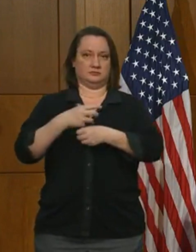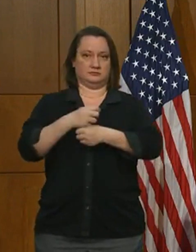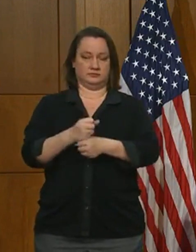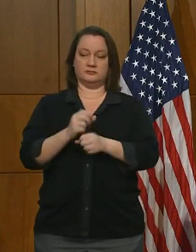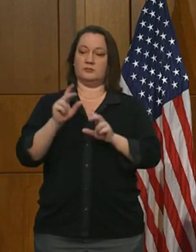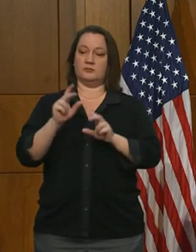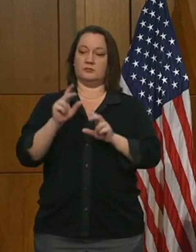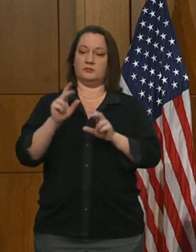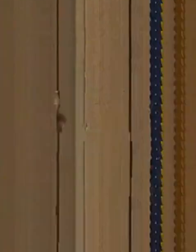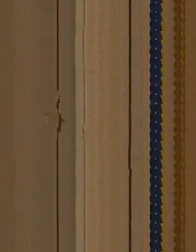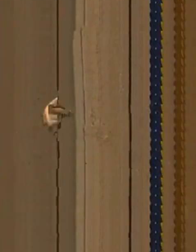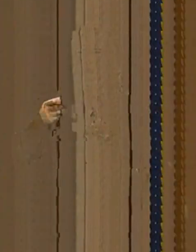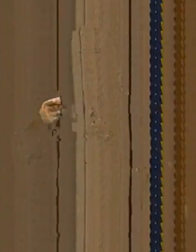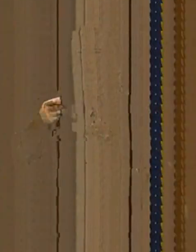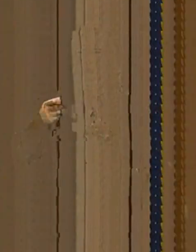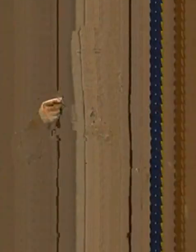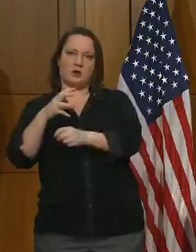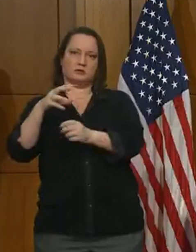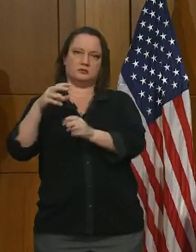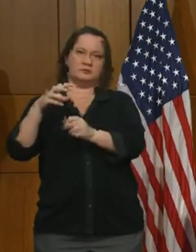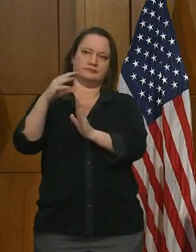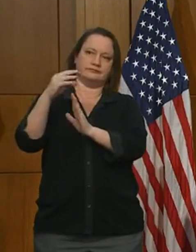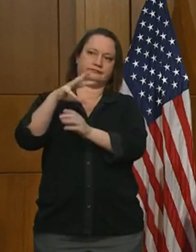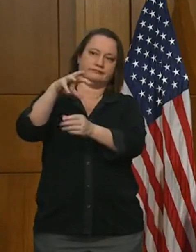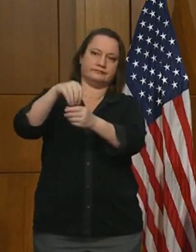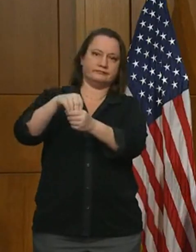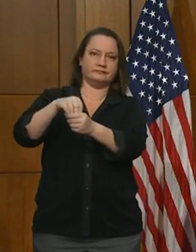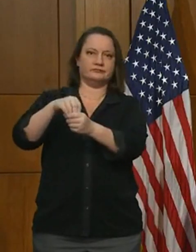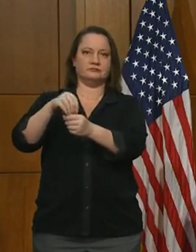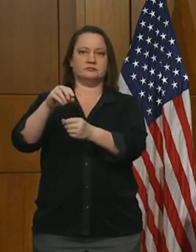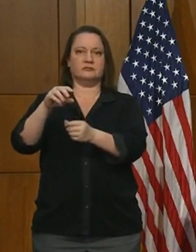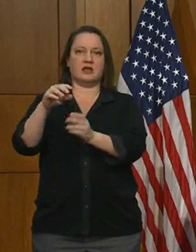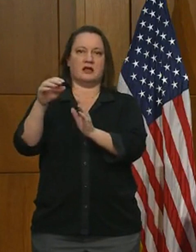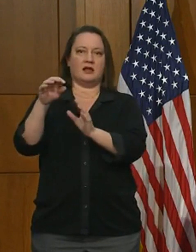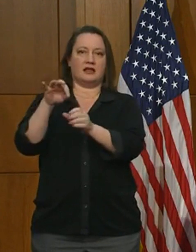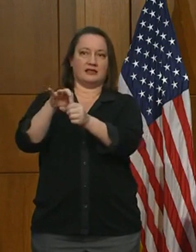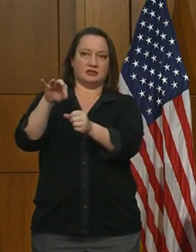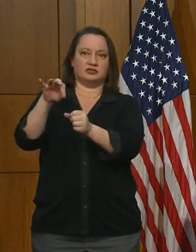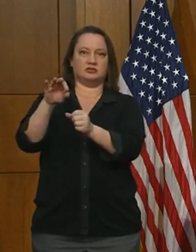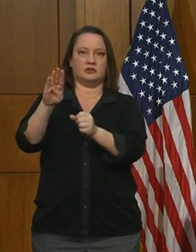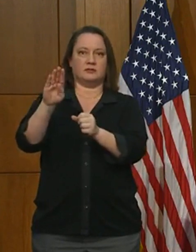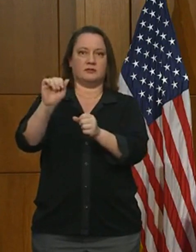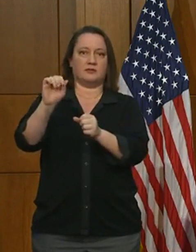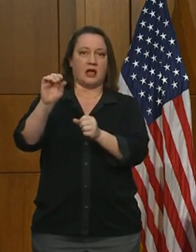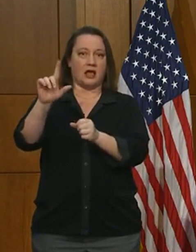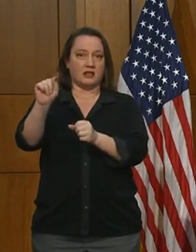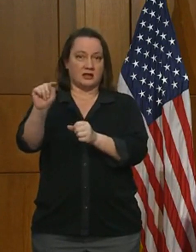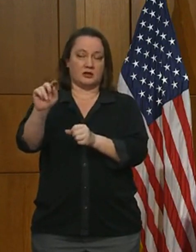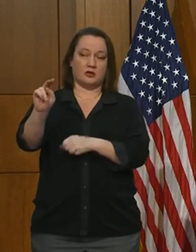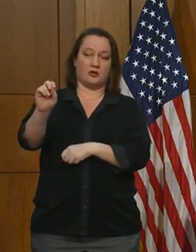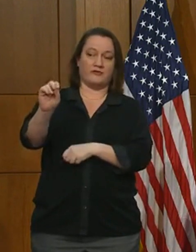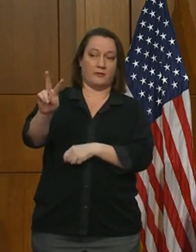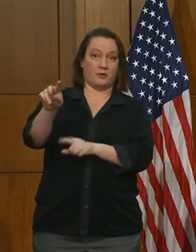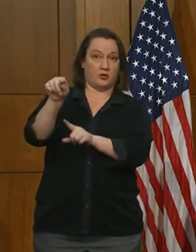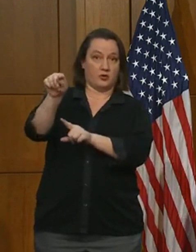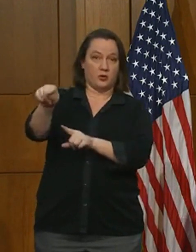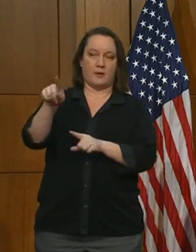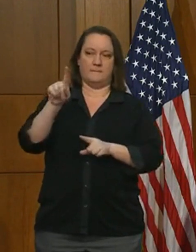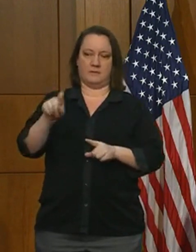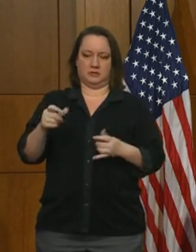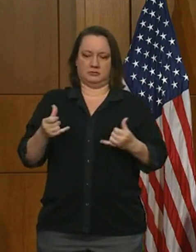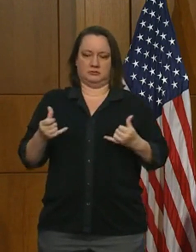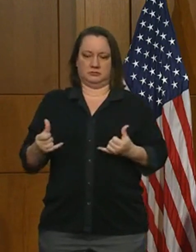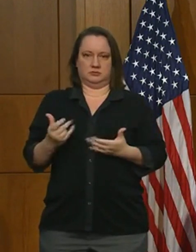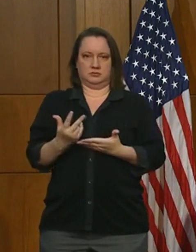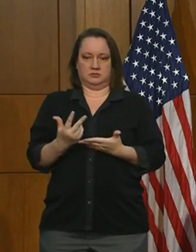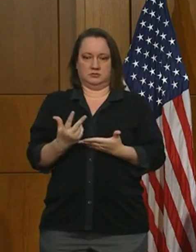filing for the November election in order to get their signatures or petitions. And I would just ask all of them to find ways that